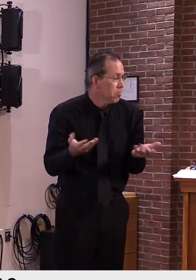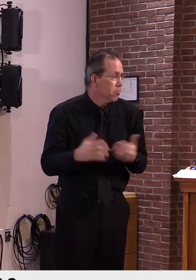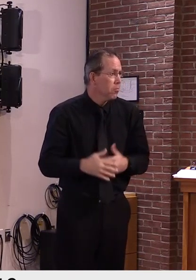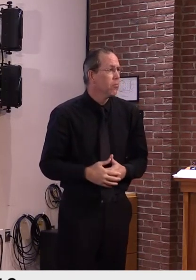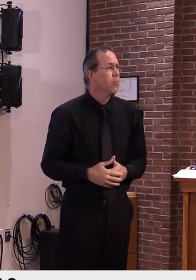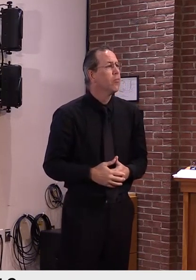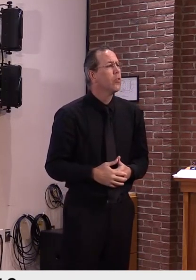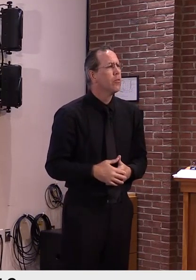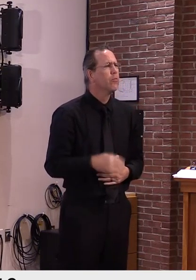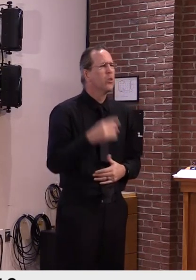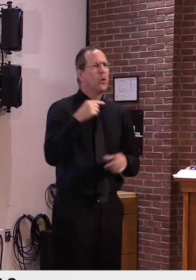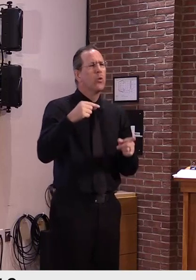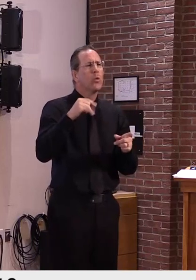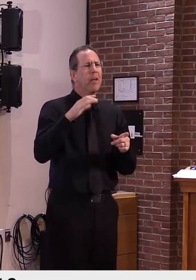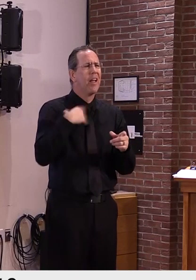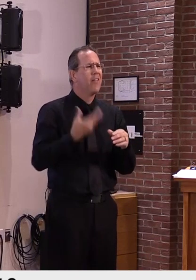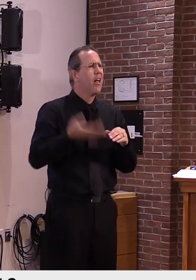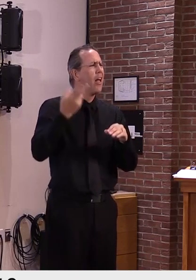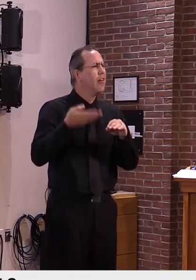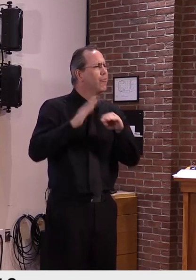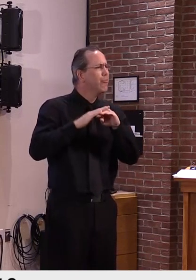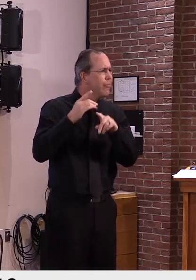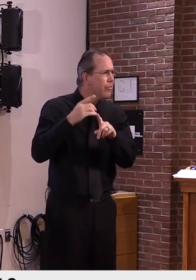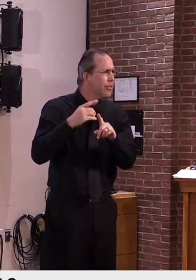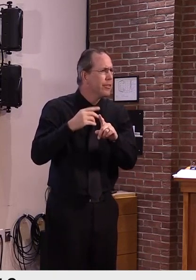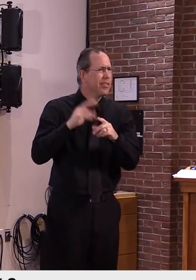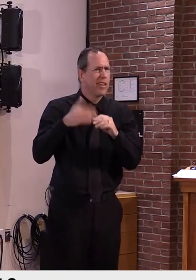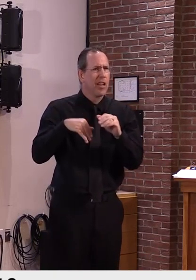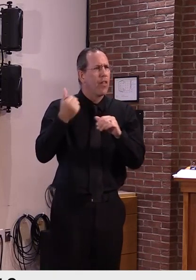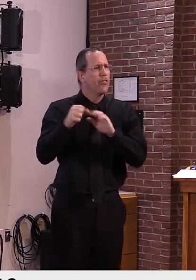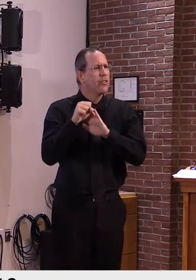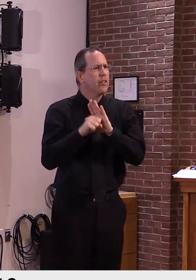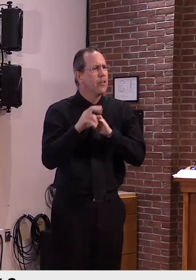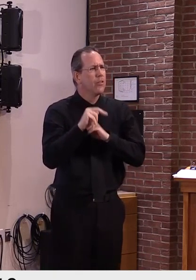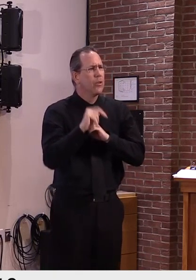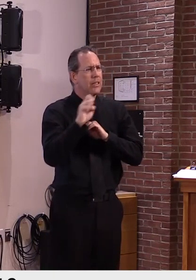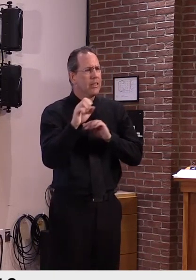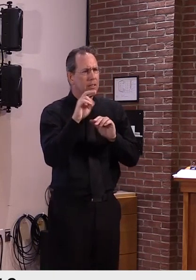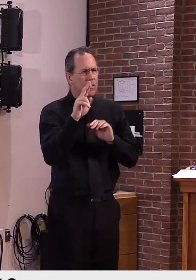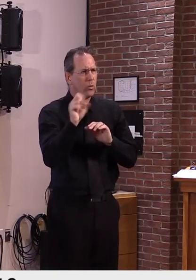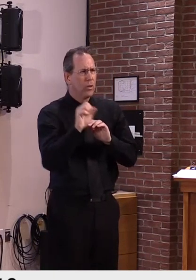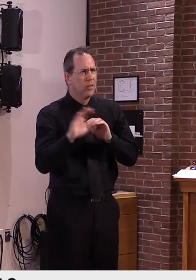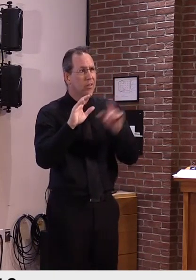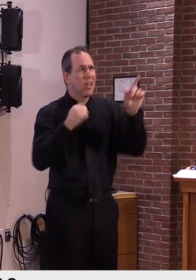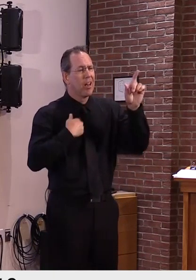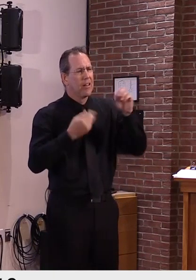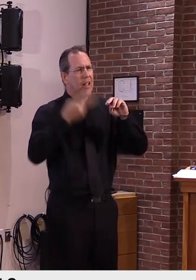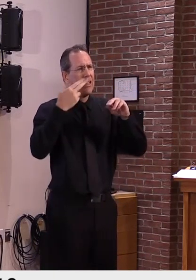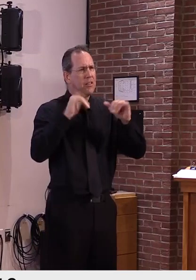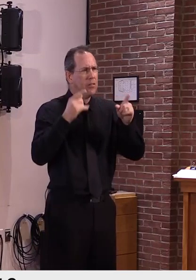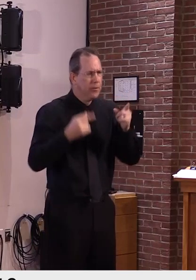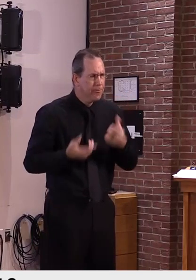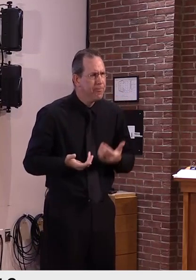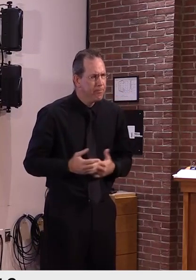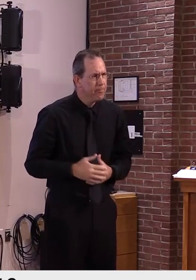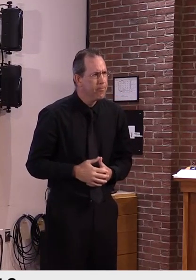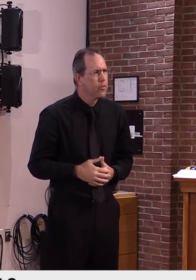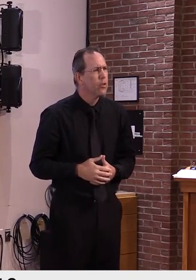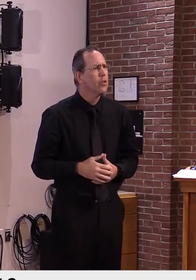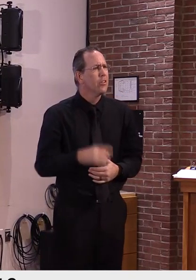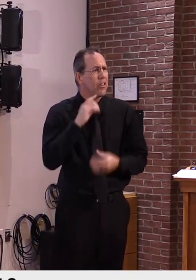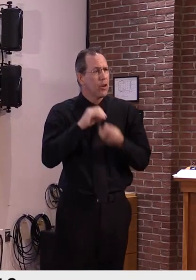seeing increases across the region as well. Again, you can see that difference when you look at week over week,